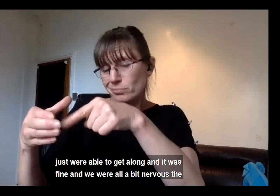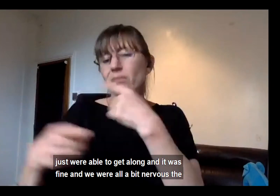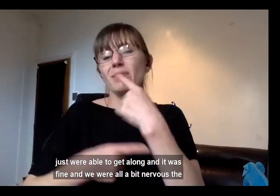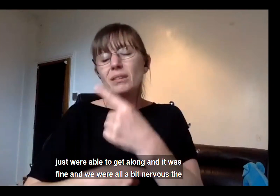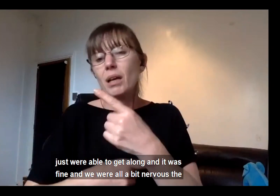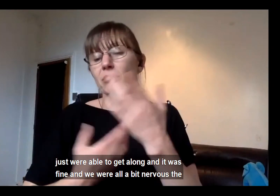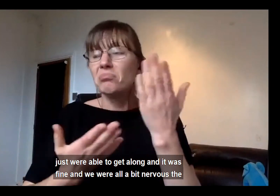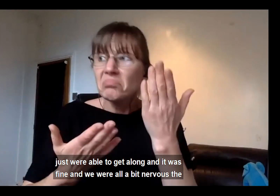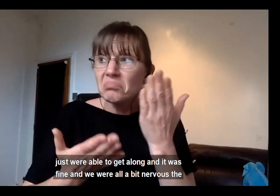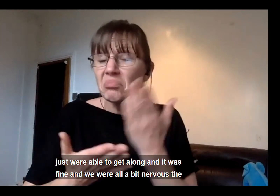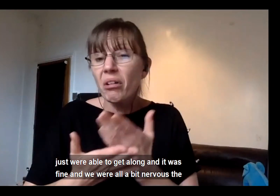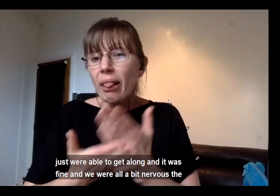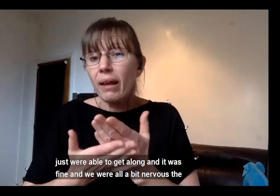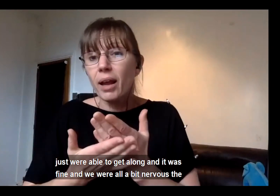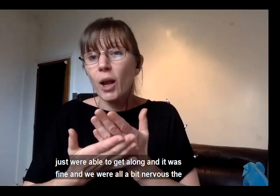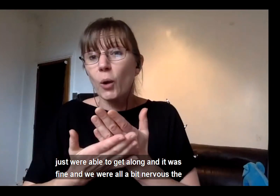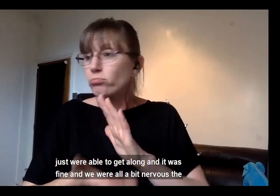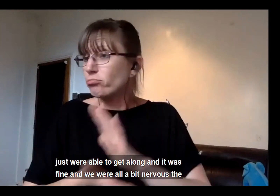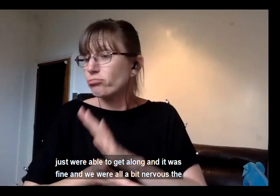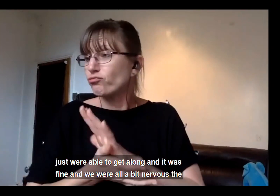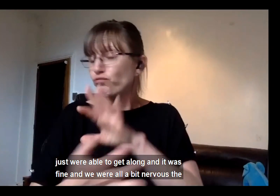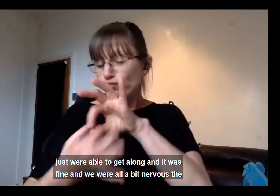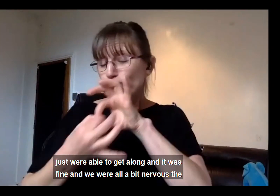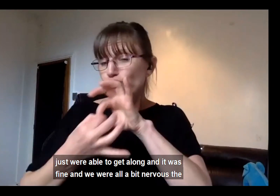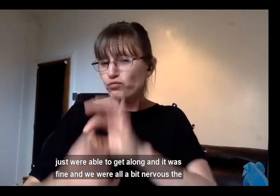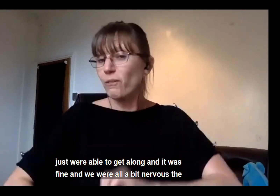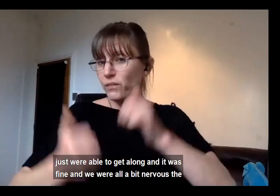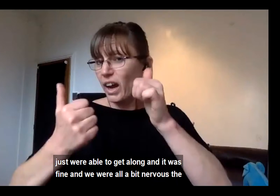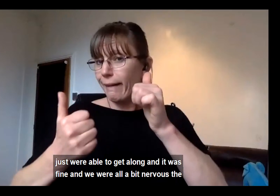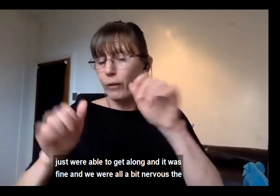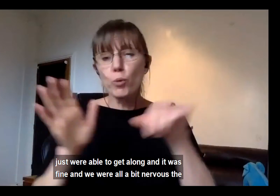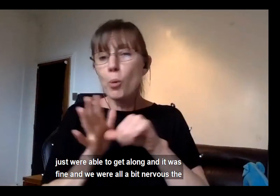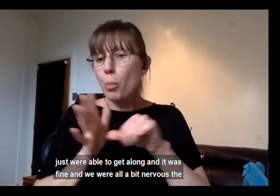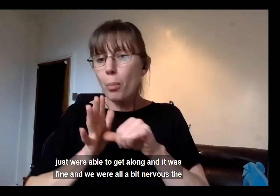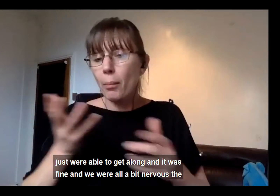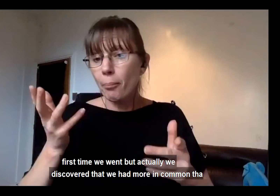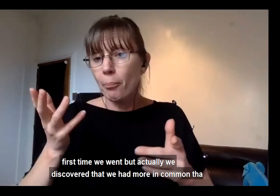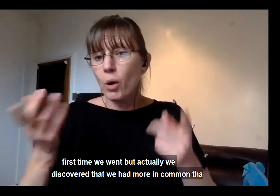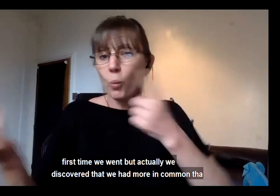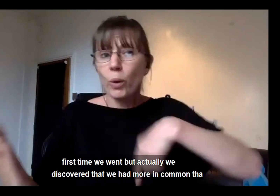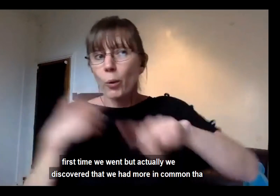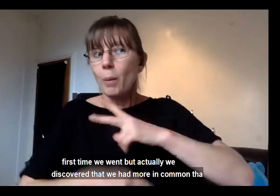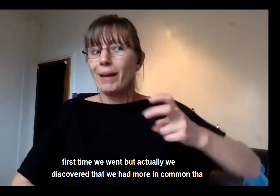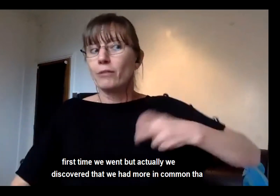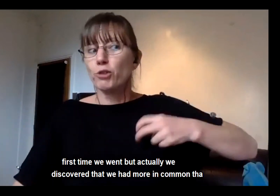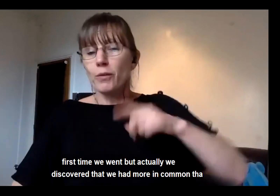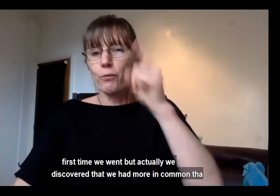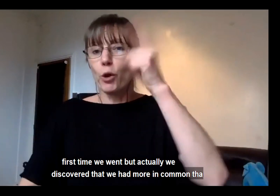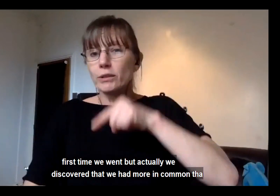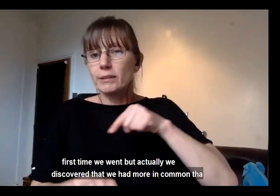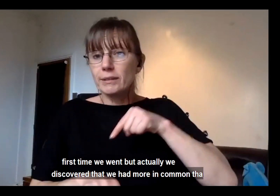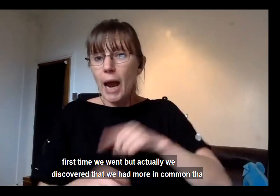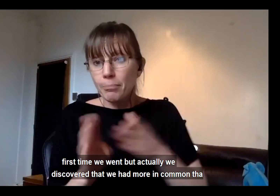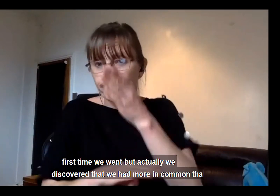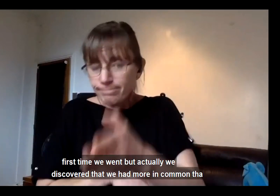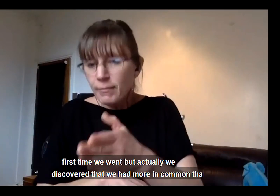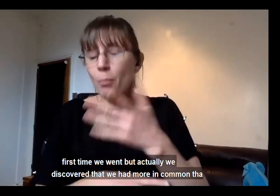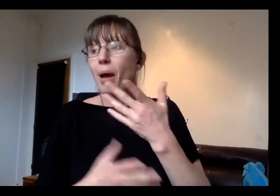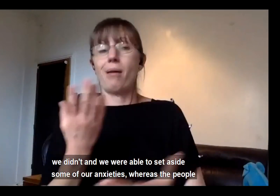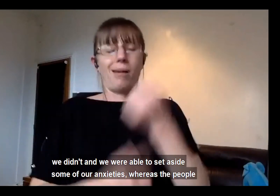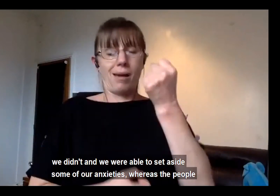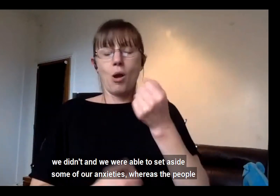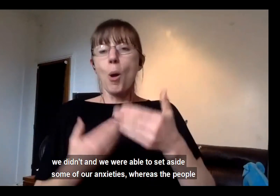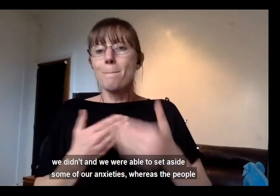just were able to get along and it was fine. And we were all a bit nervous the first time we went, but actually we discovered that we had more in common